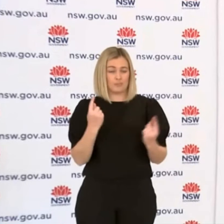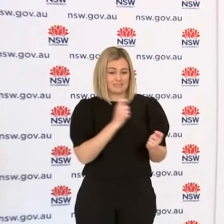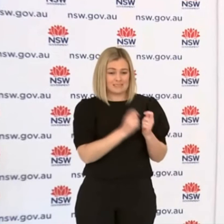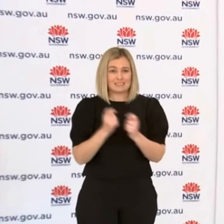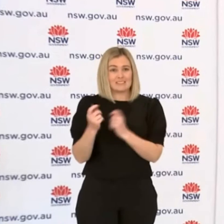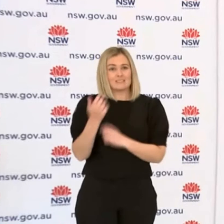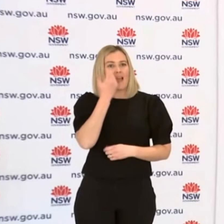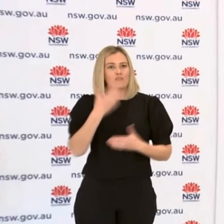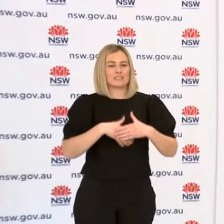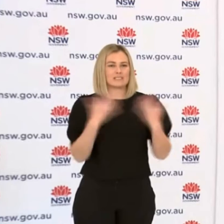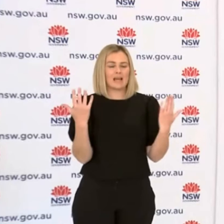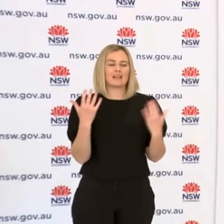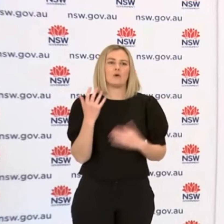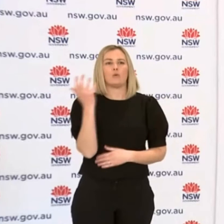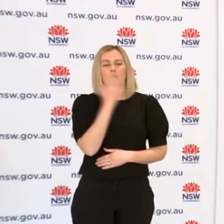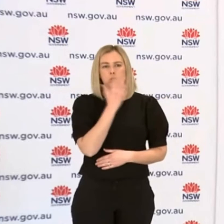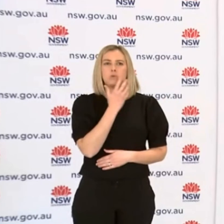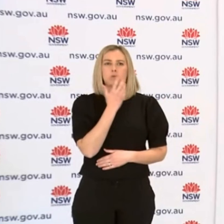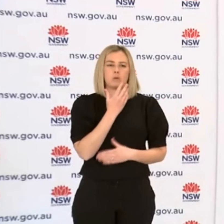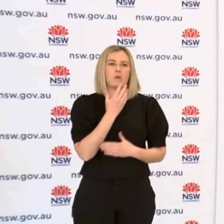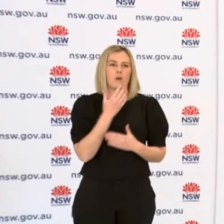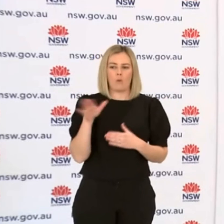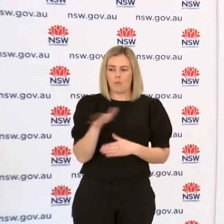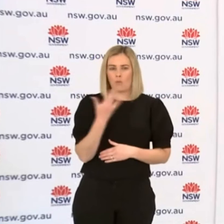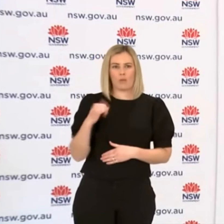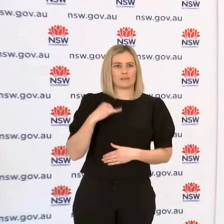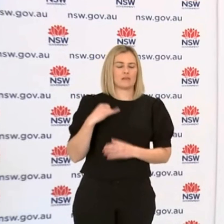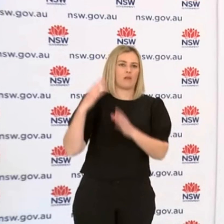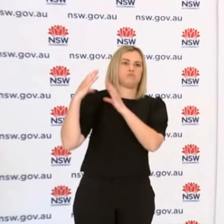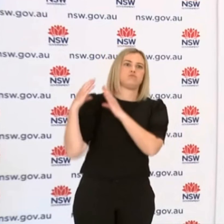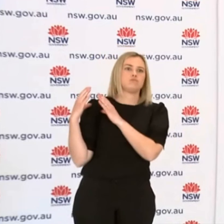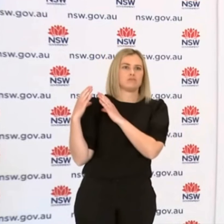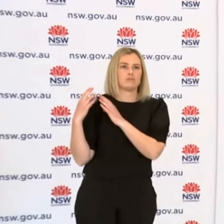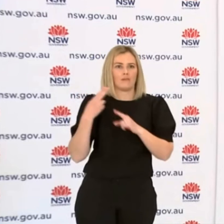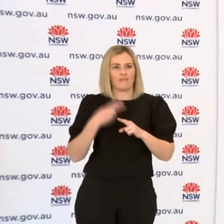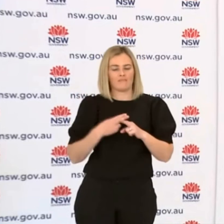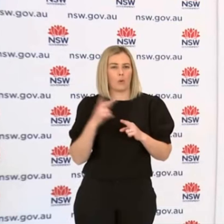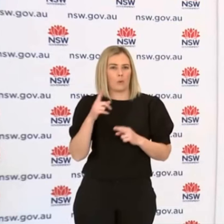but each of the private laboratories that we've engaged. But I've certainly asked Health to have a